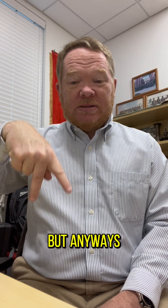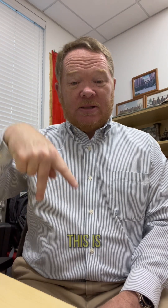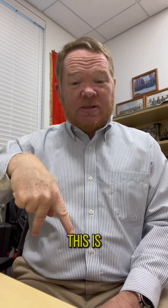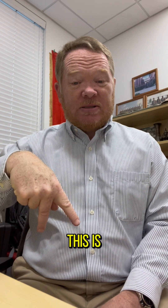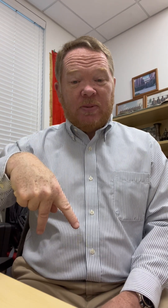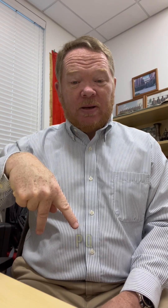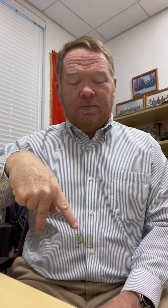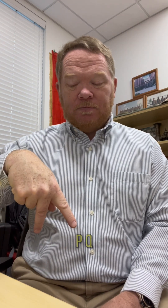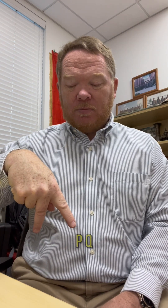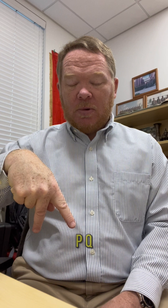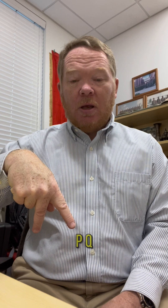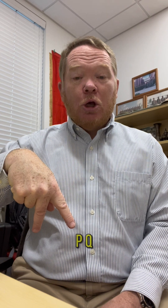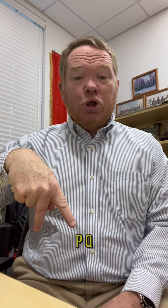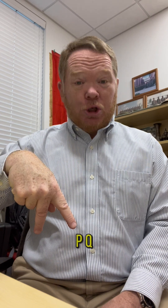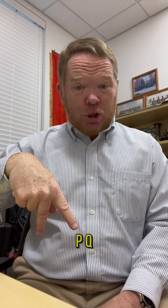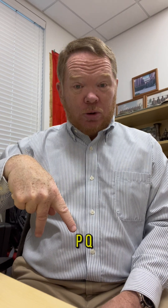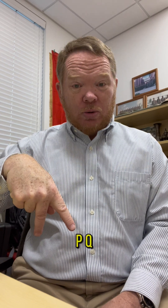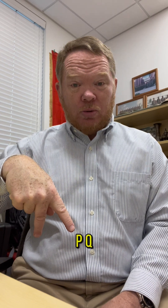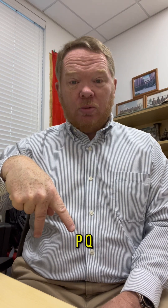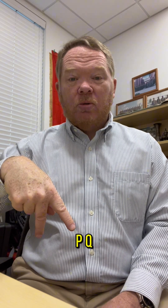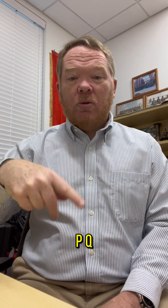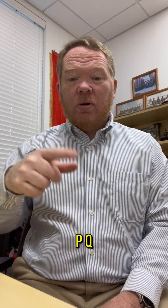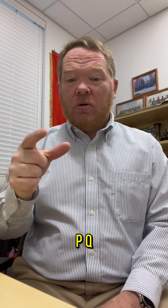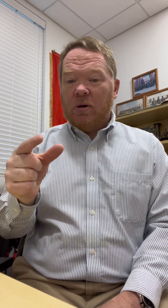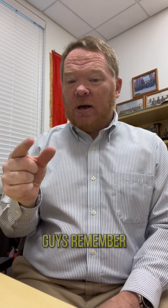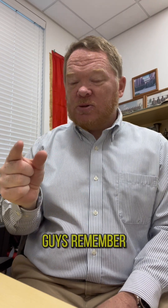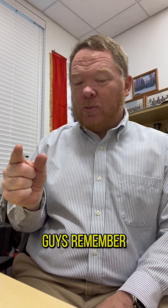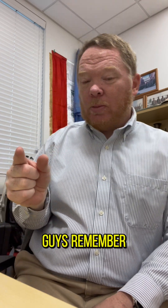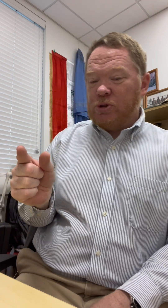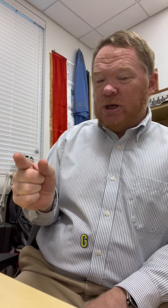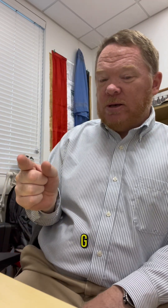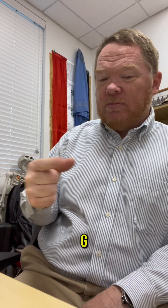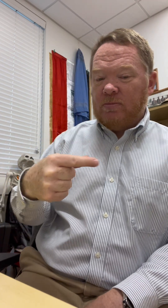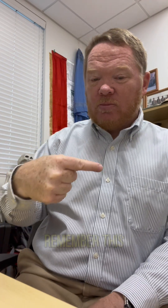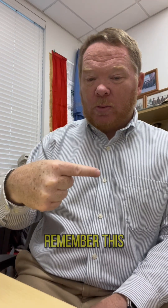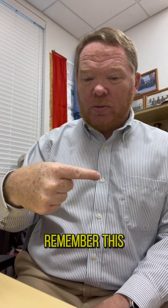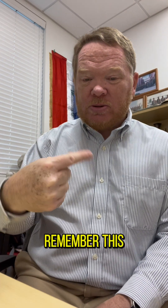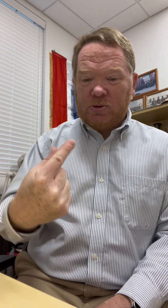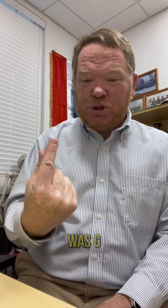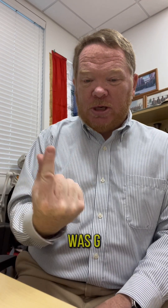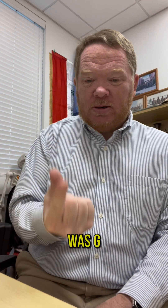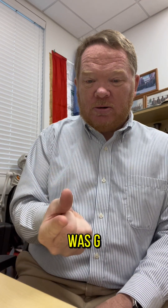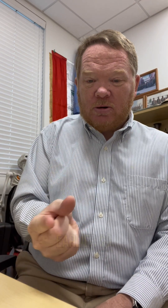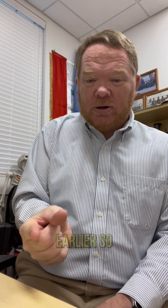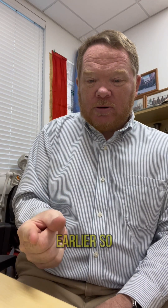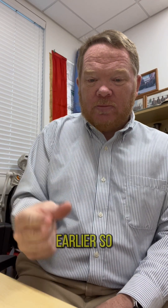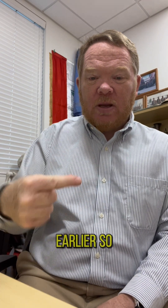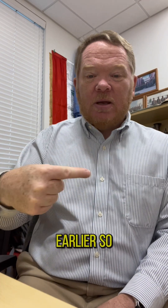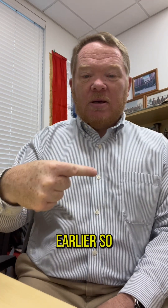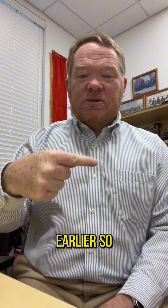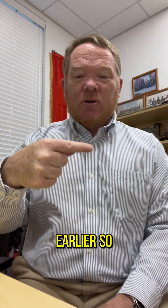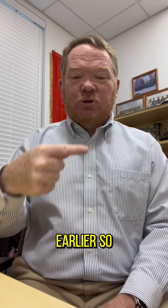this is P. Q, you guys remember G? Remember this was G earlier? So